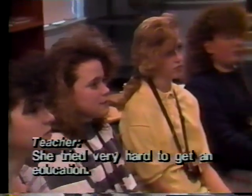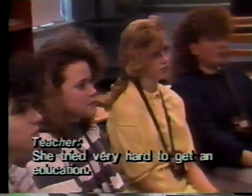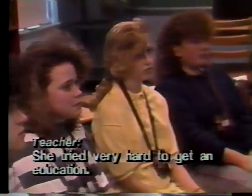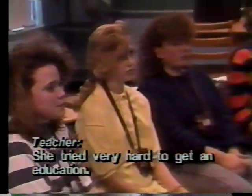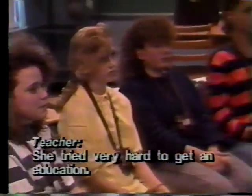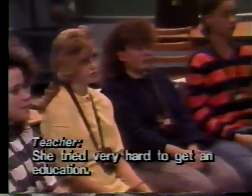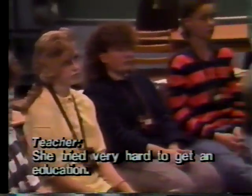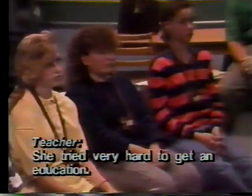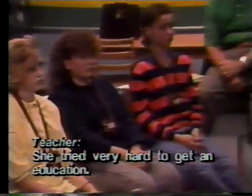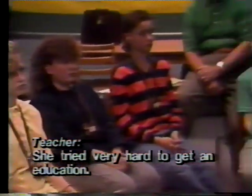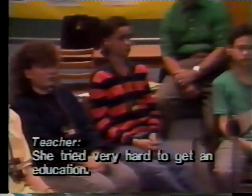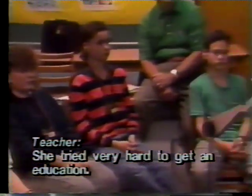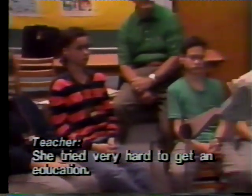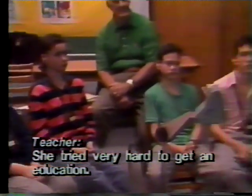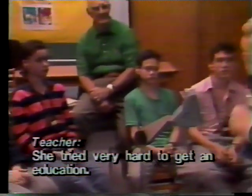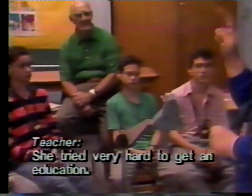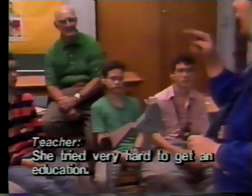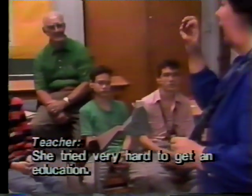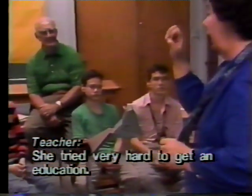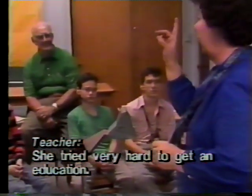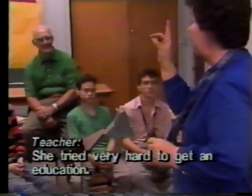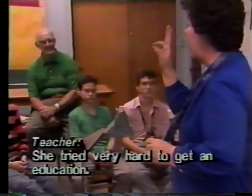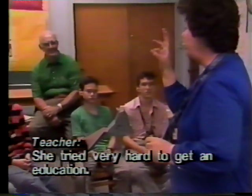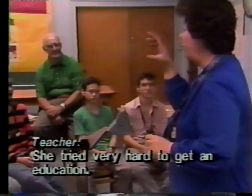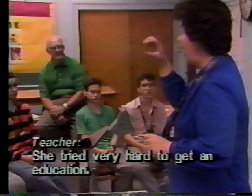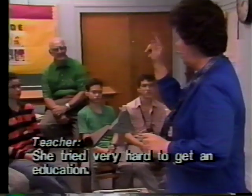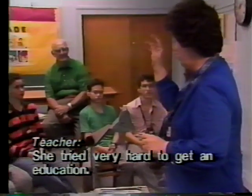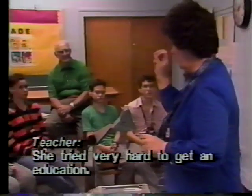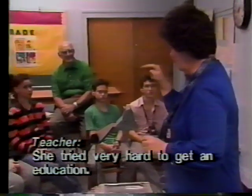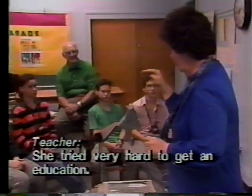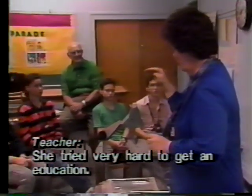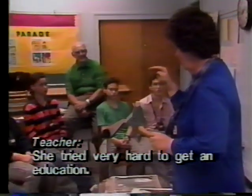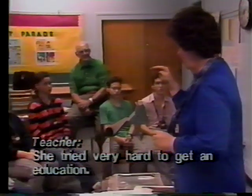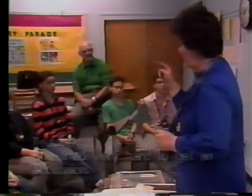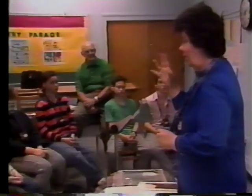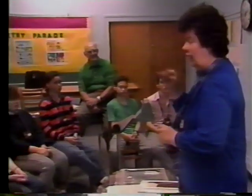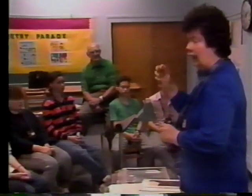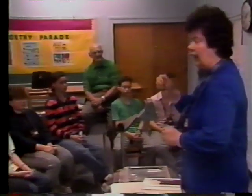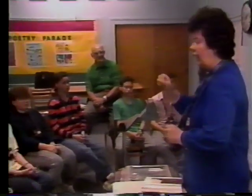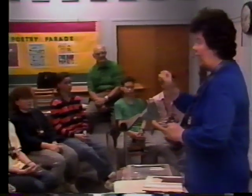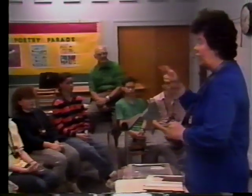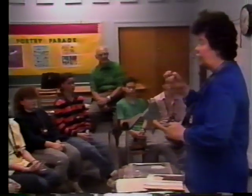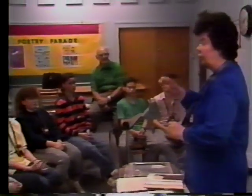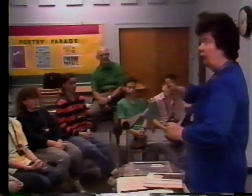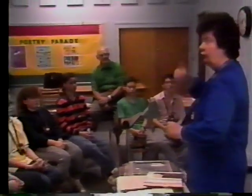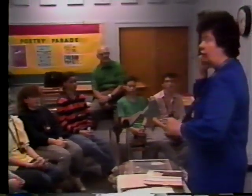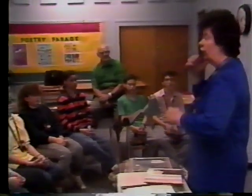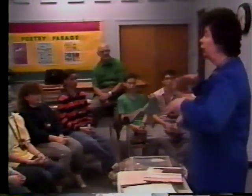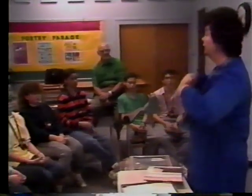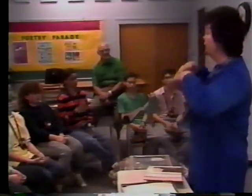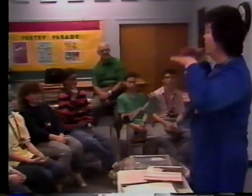hard to get an education, and she refused to give